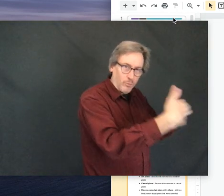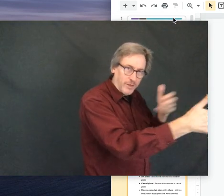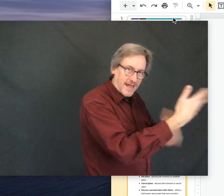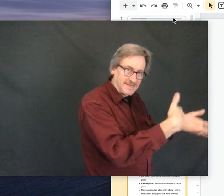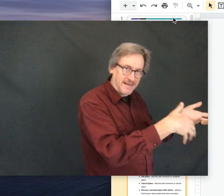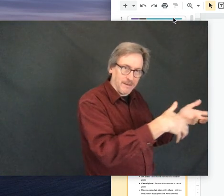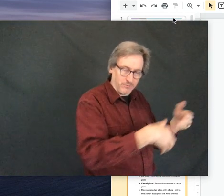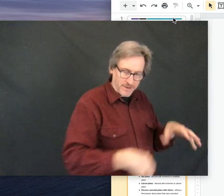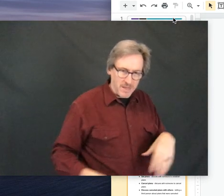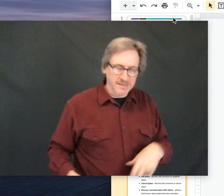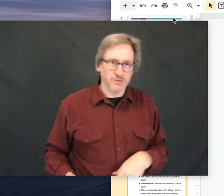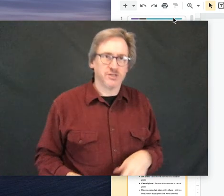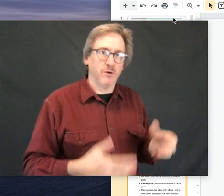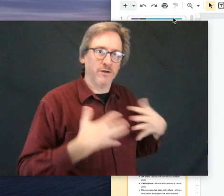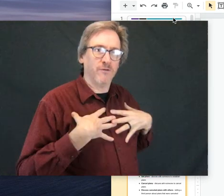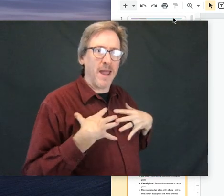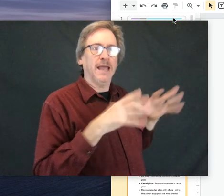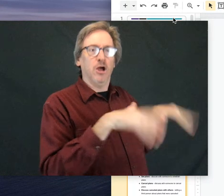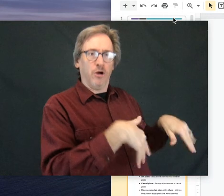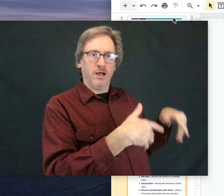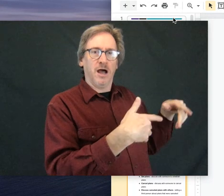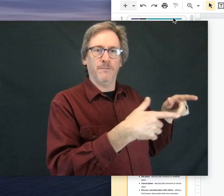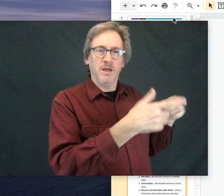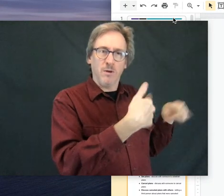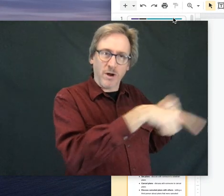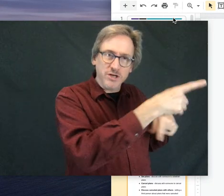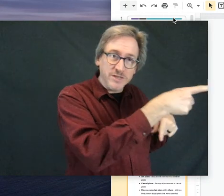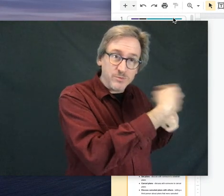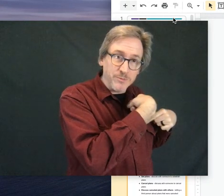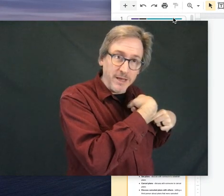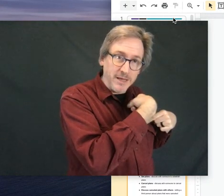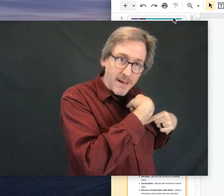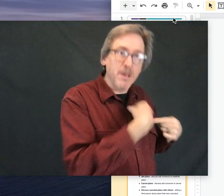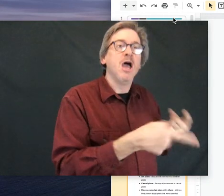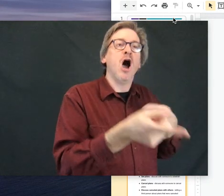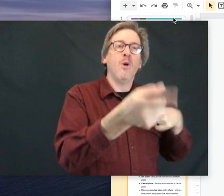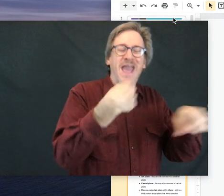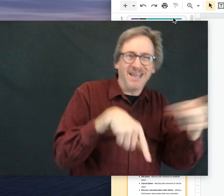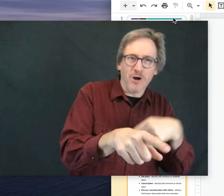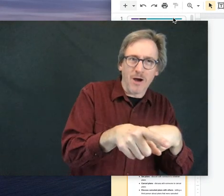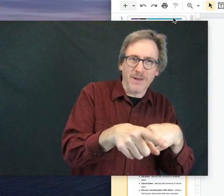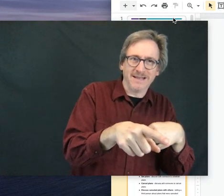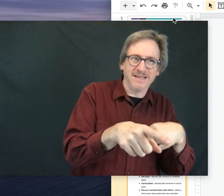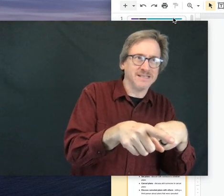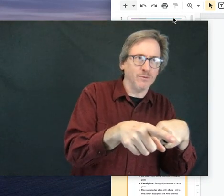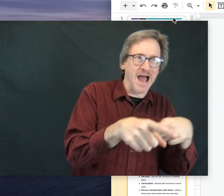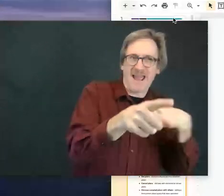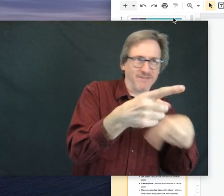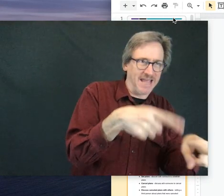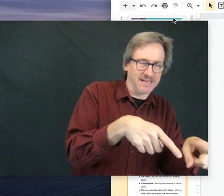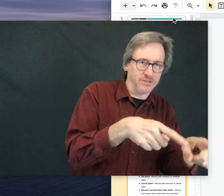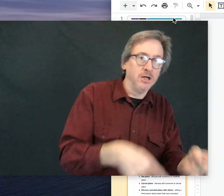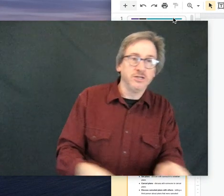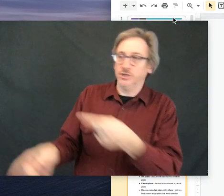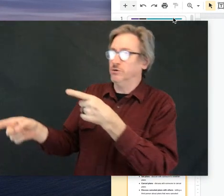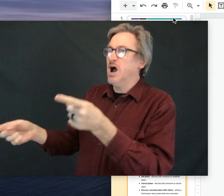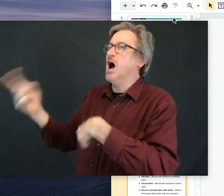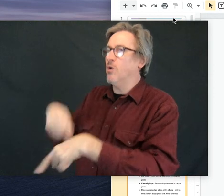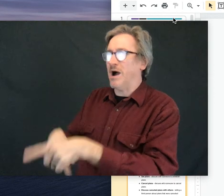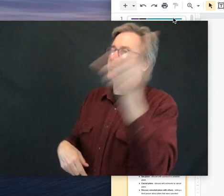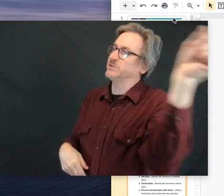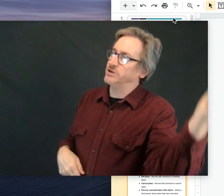that we had set up, right? So it's going from, hey, want to do this with me? Yeah. Oh, hey, you know how we had this that I have to cancel,